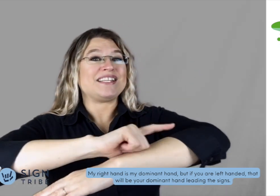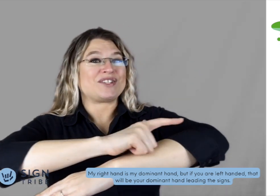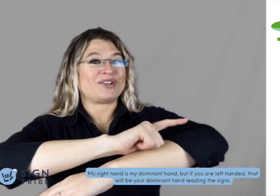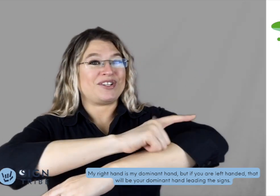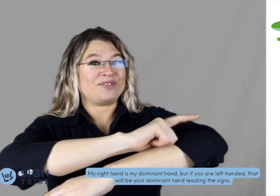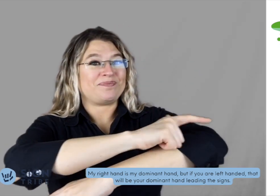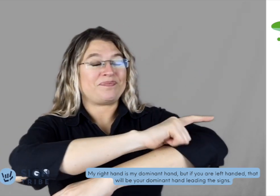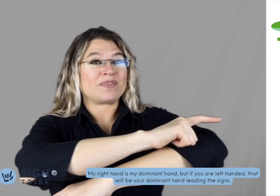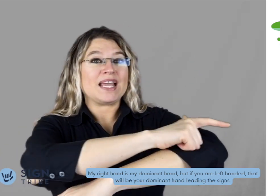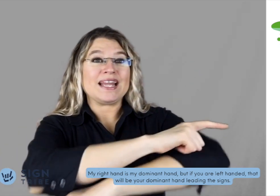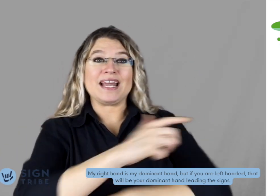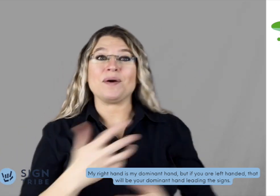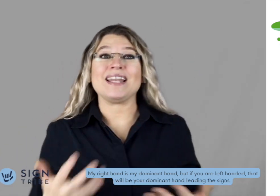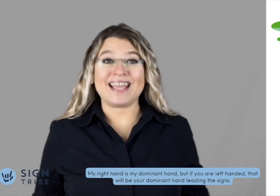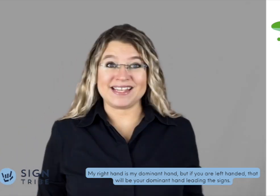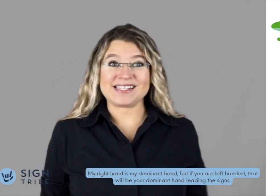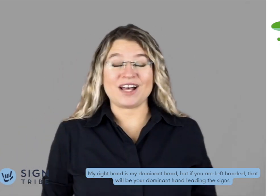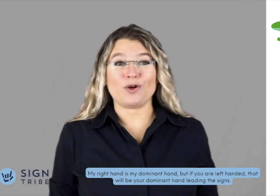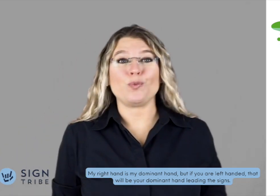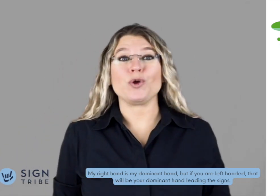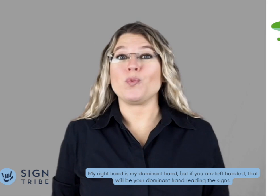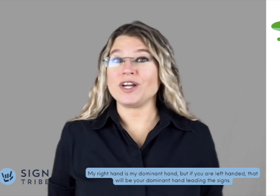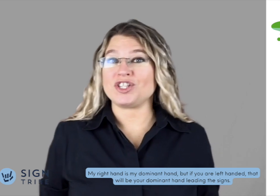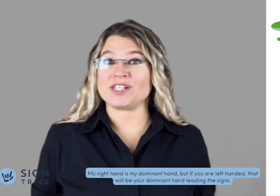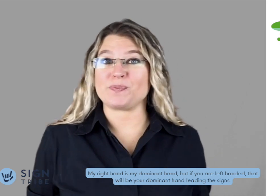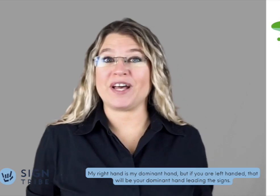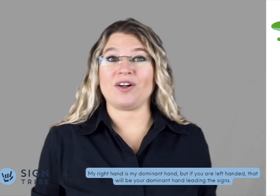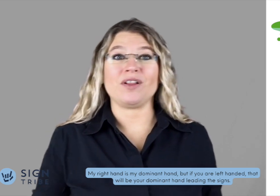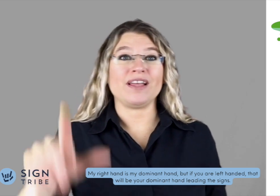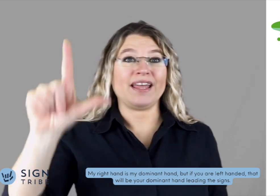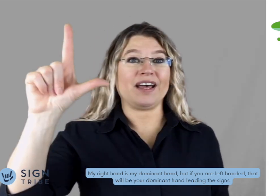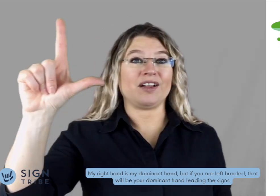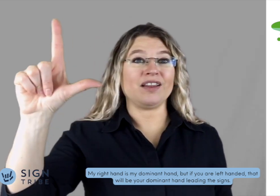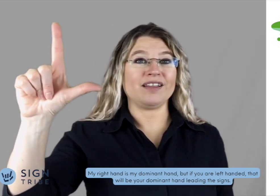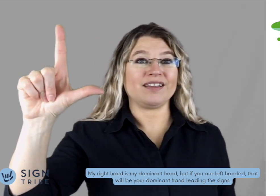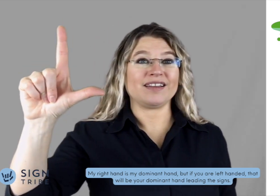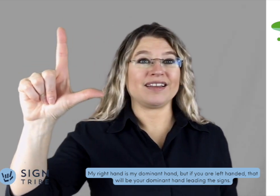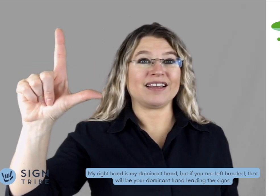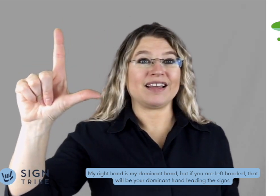Lizard. Now in ASL, we would just spell